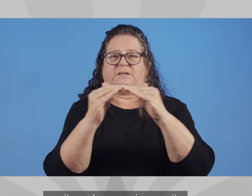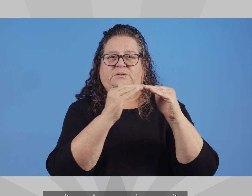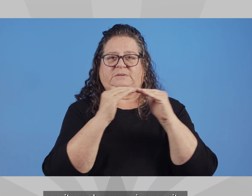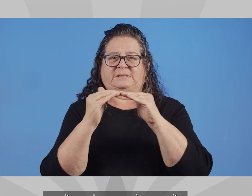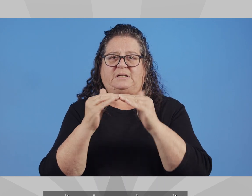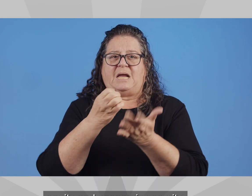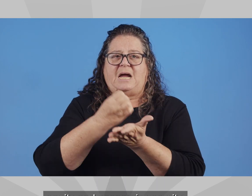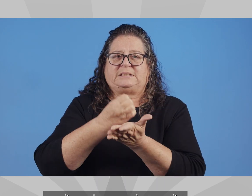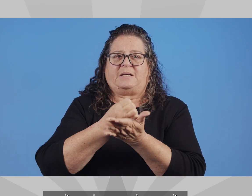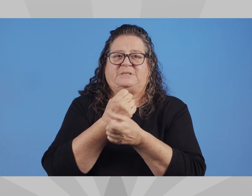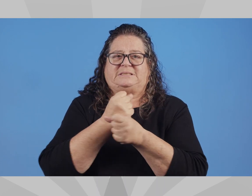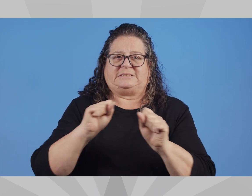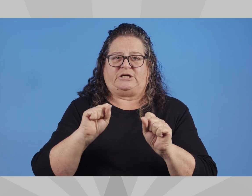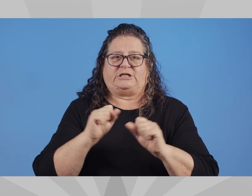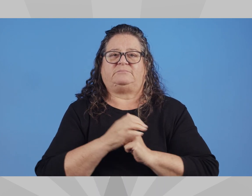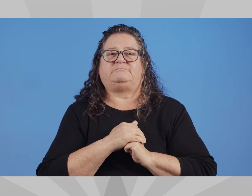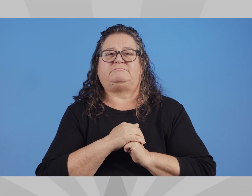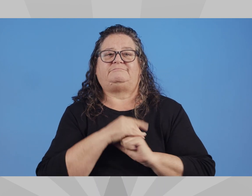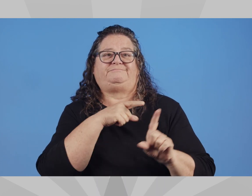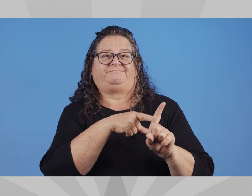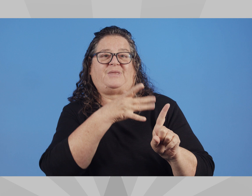and economic security.